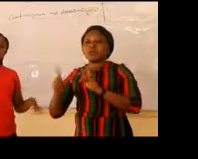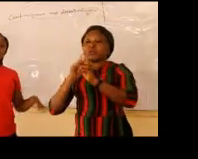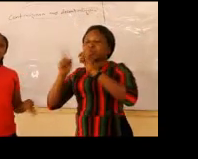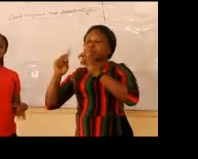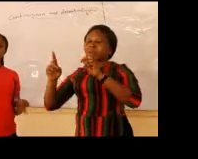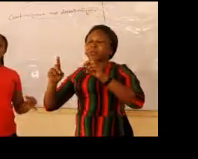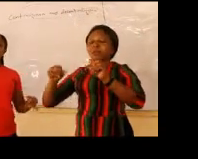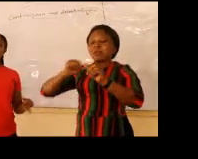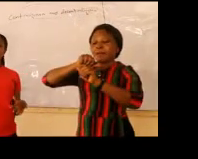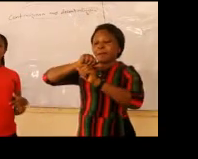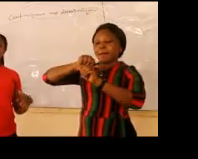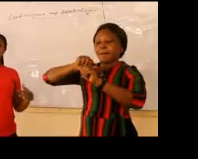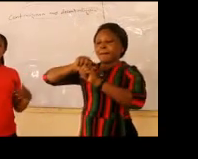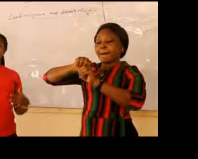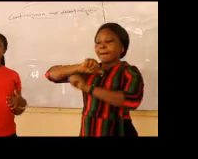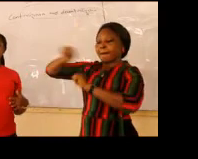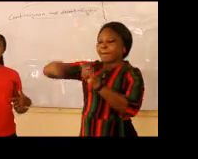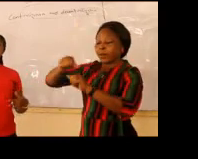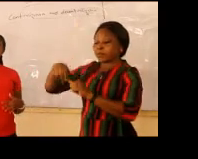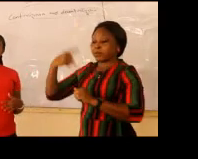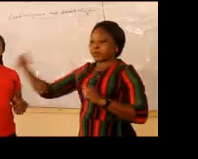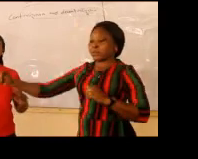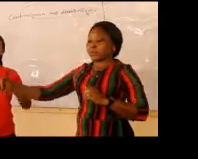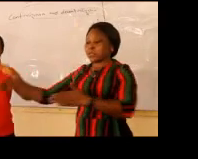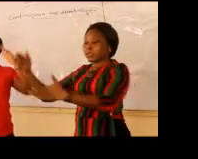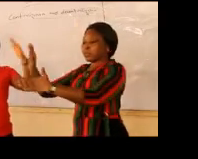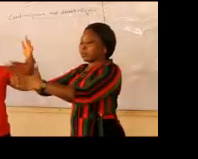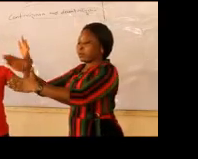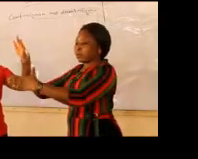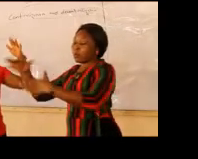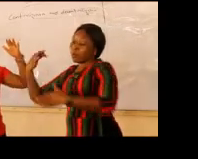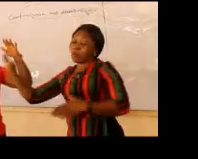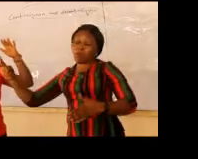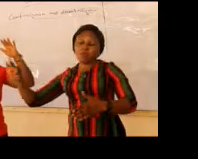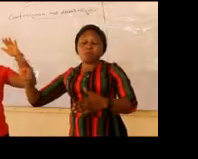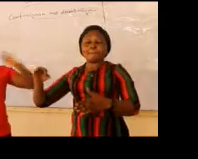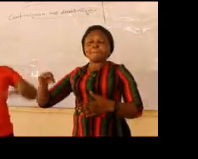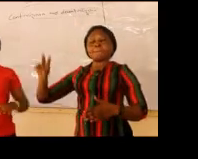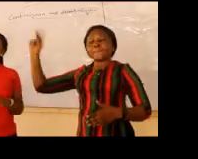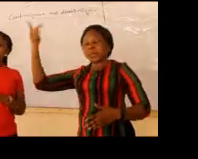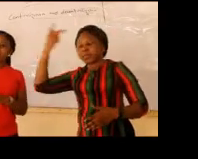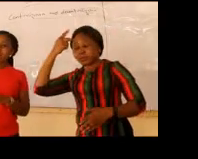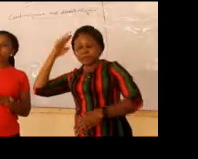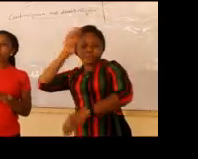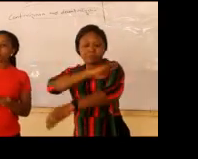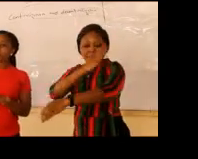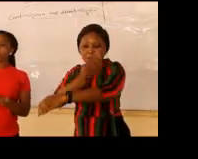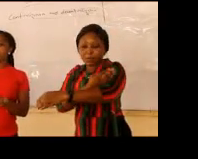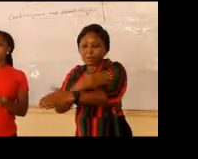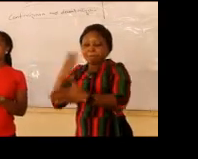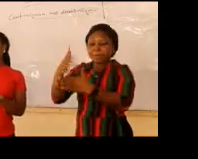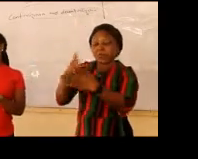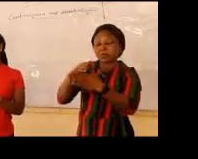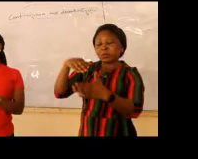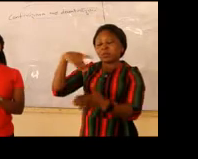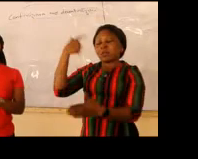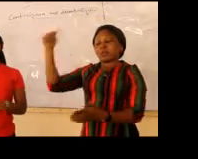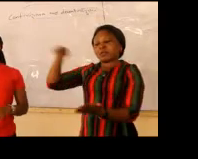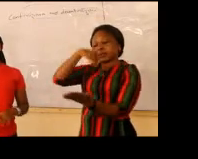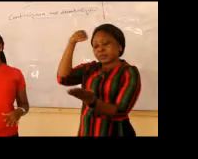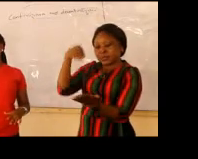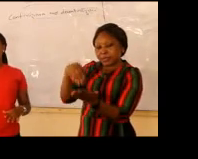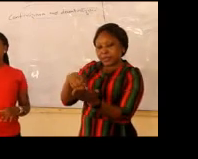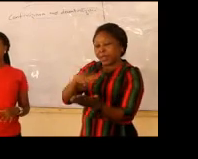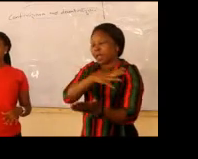the sharing of political power between the central and the other component